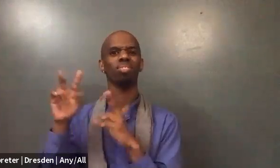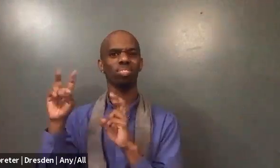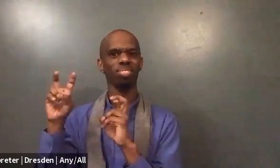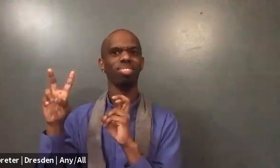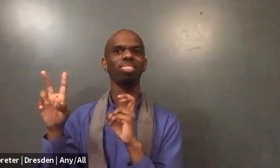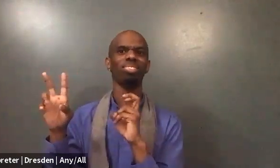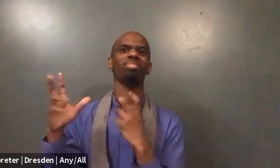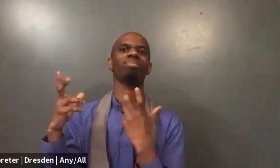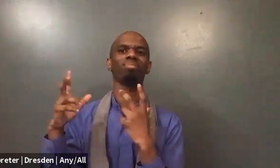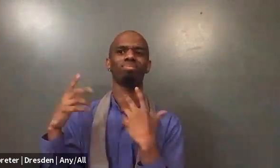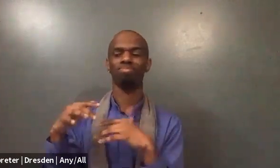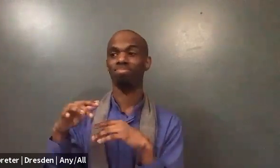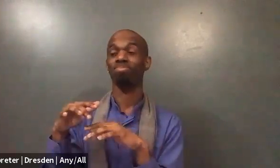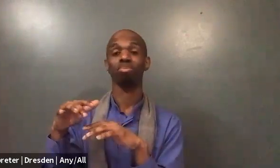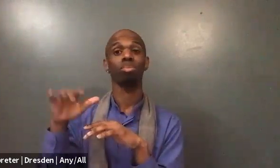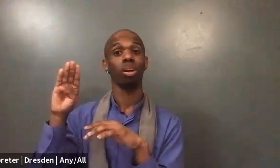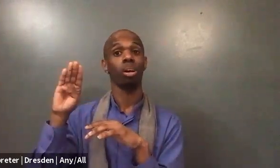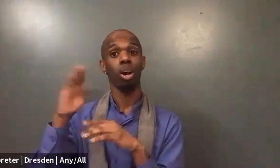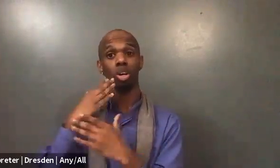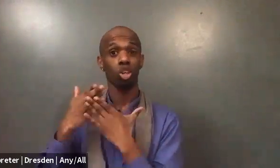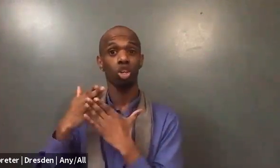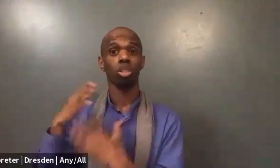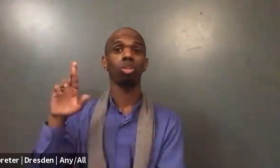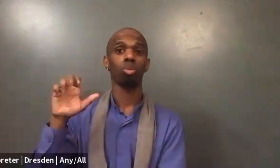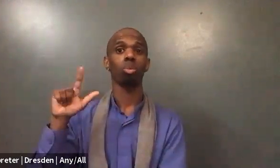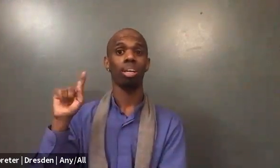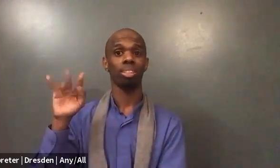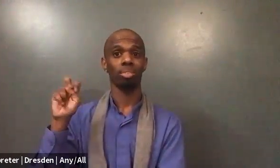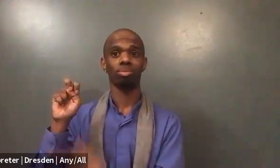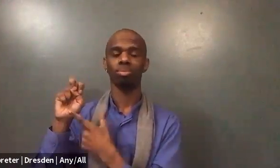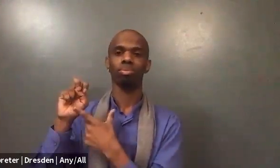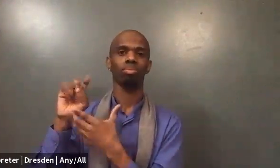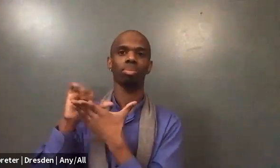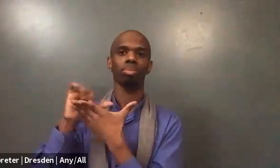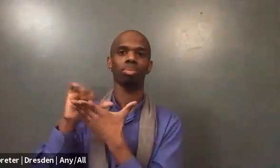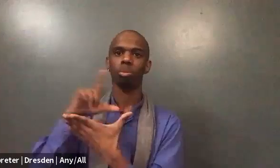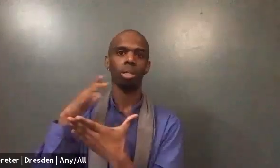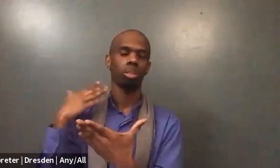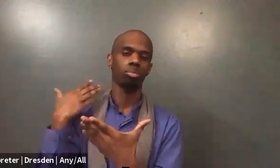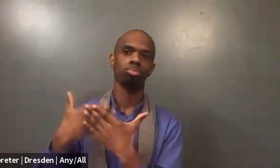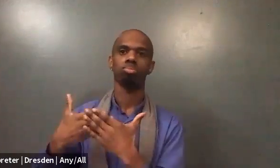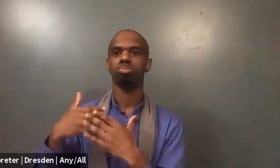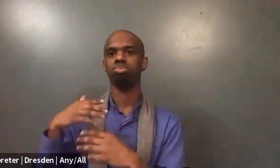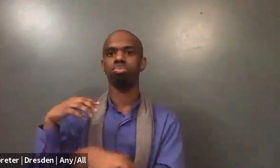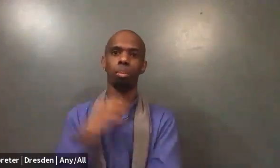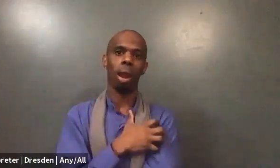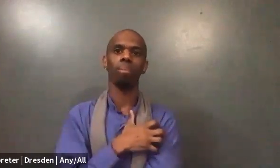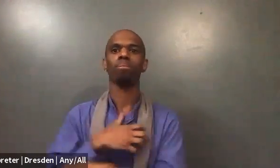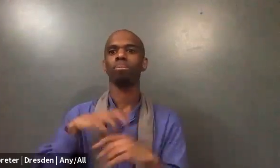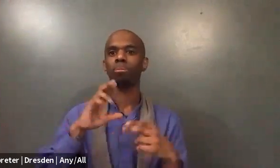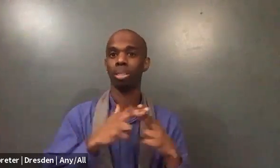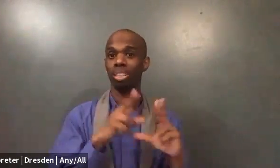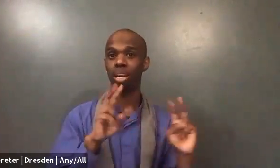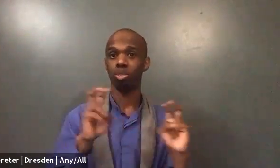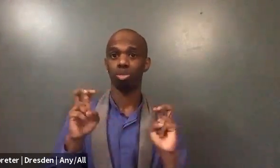is being a good relative. So, and as our Linda says, coming from